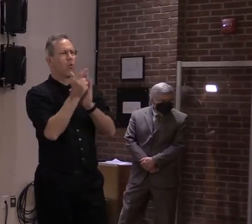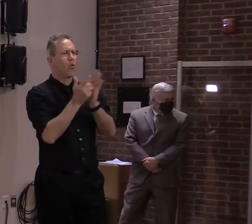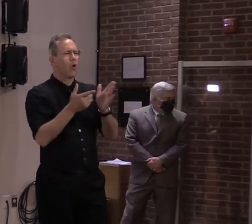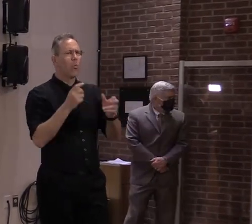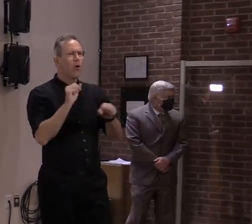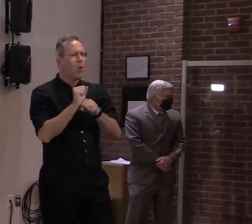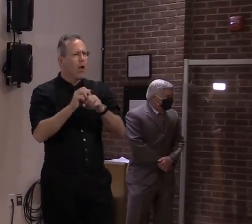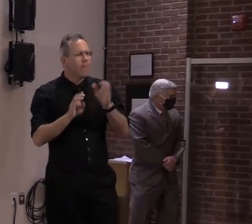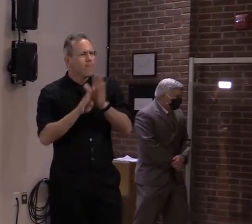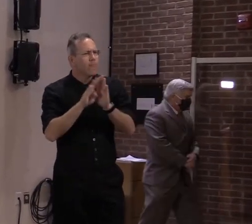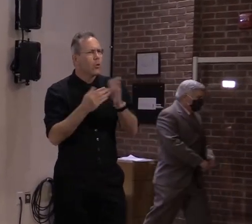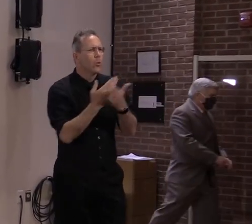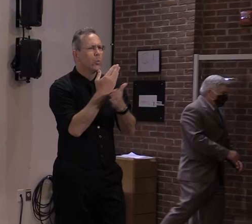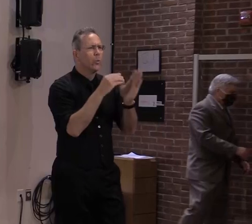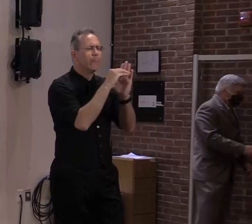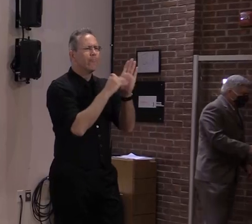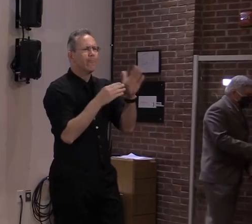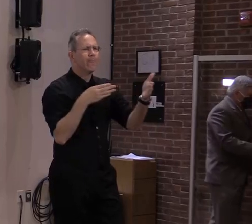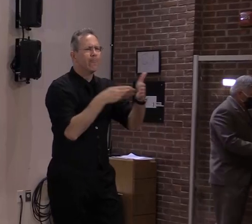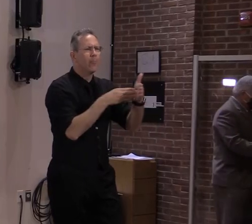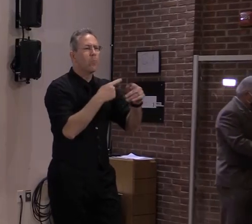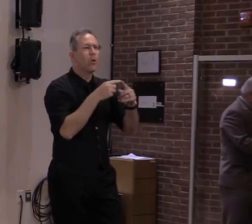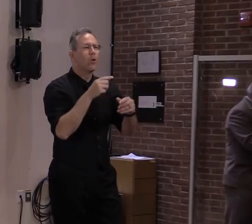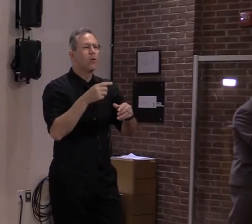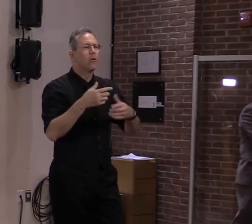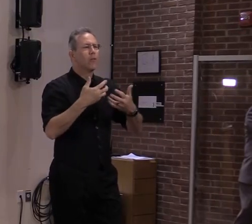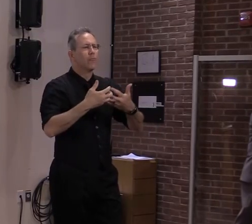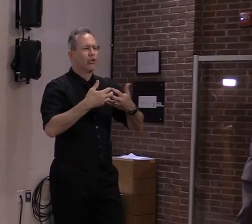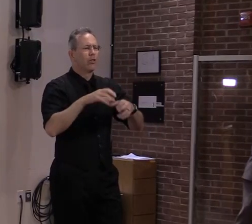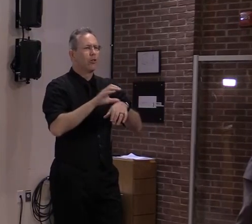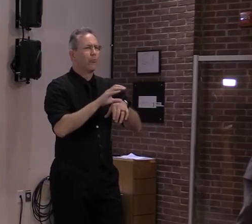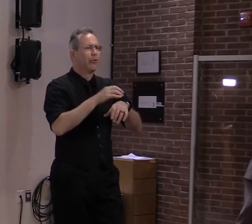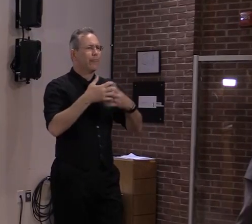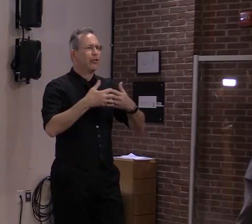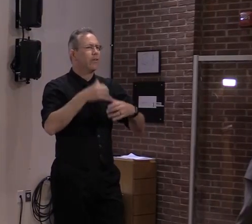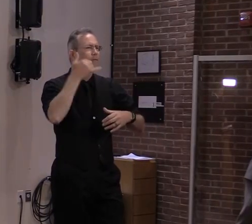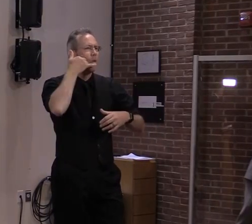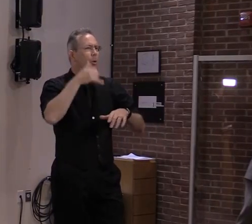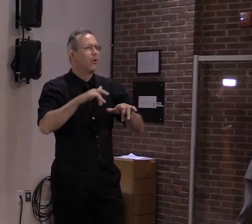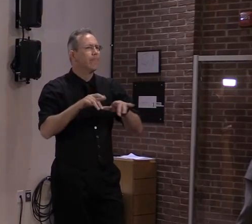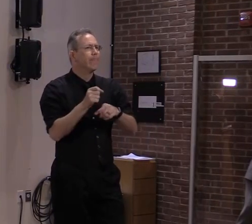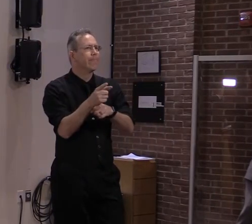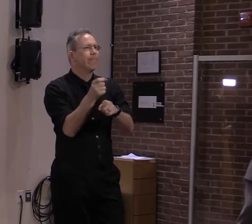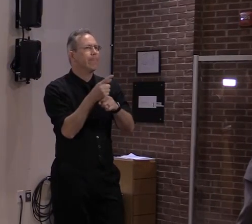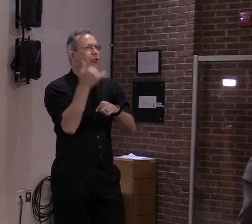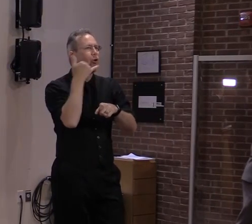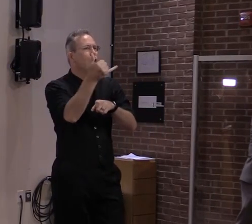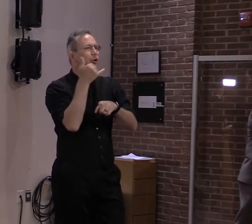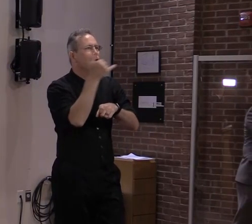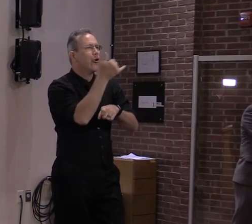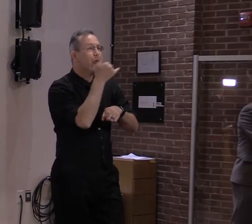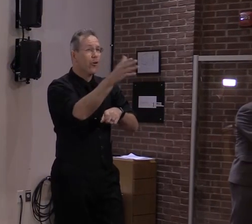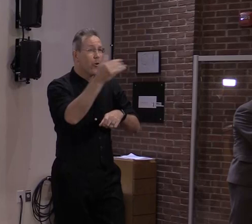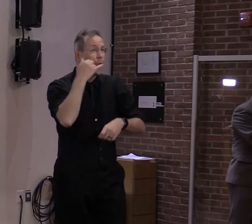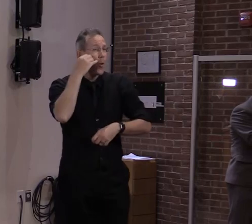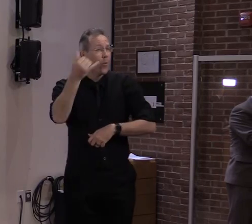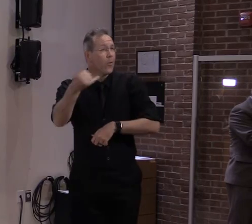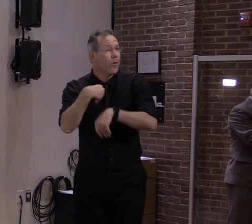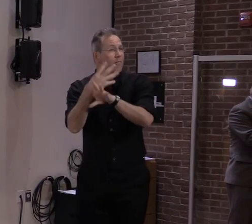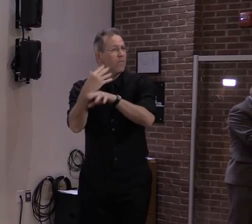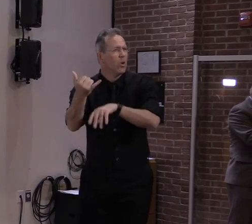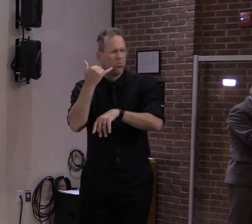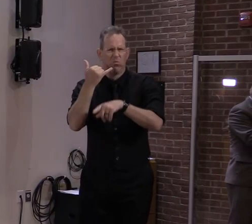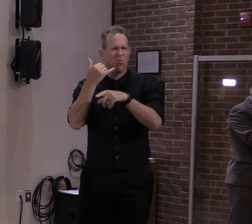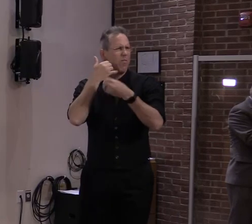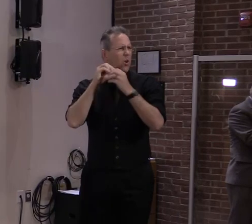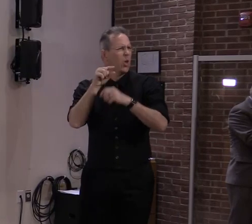to them was. I don't have that information, Tom. We might be able to get that for you,